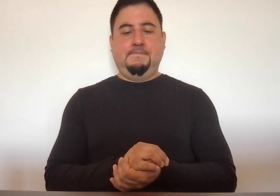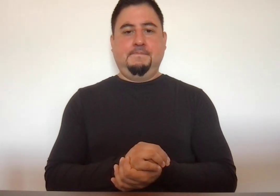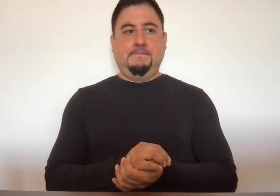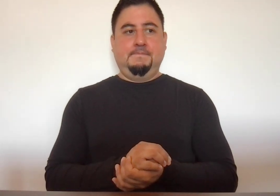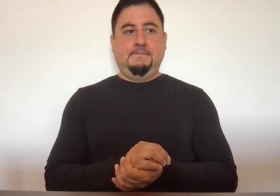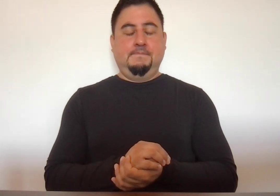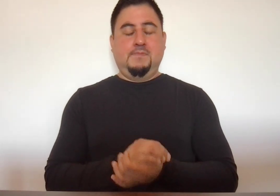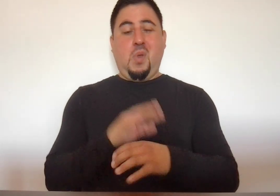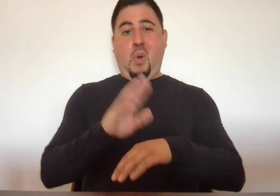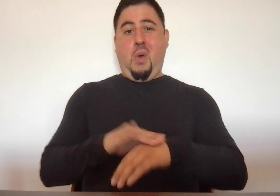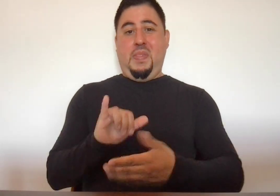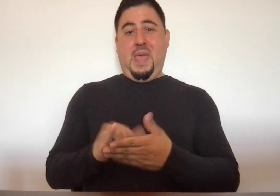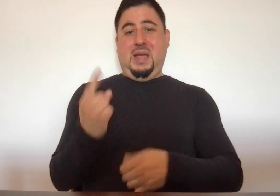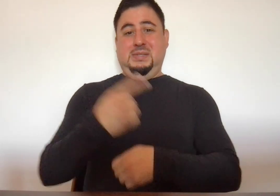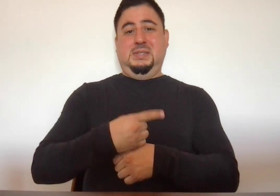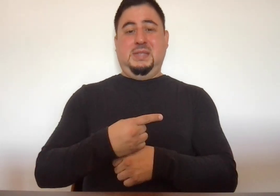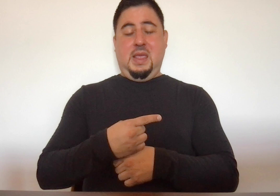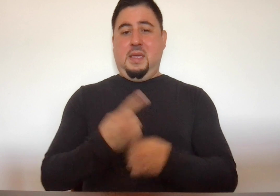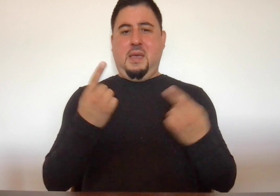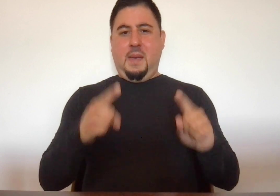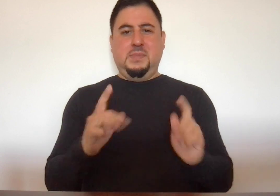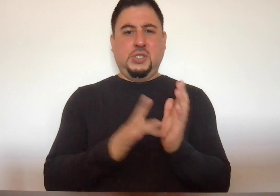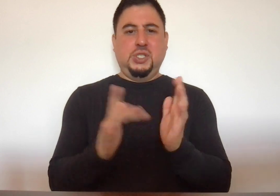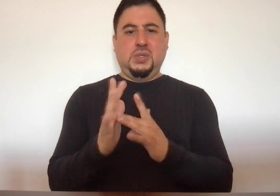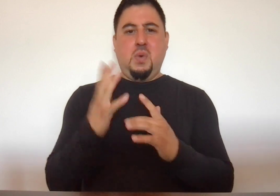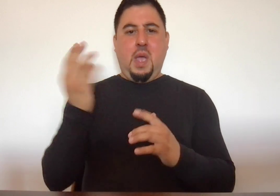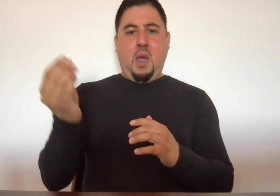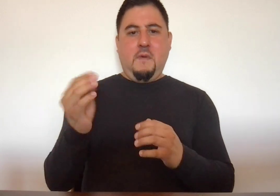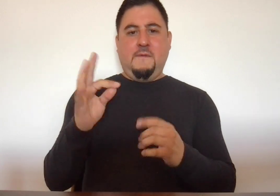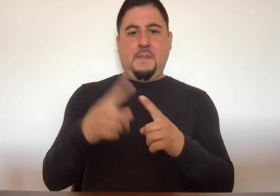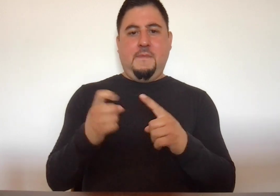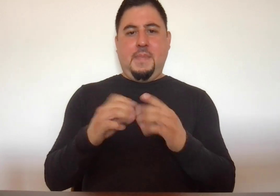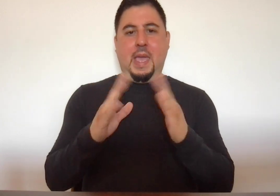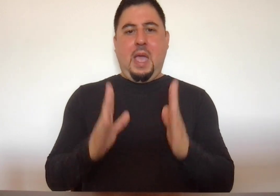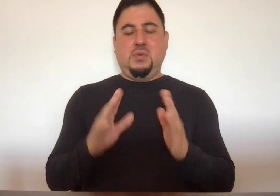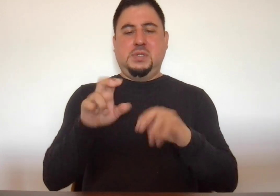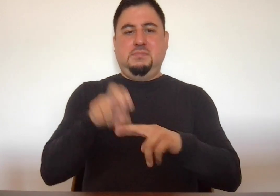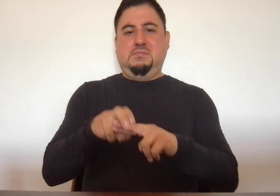On that day, Jesus went out of the house and sat down by the sea.